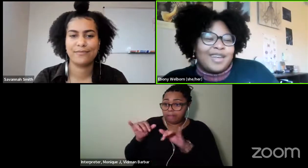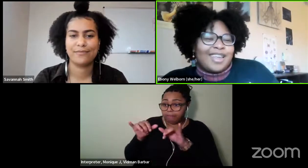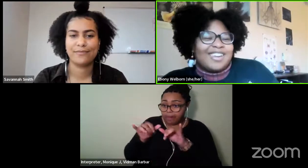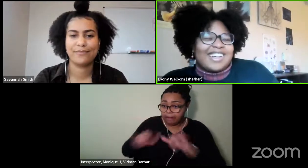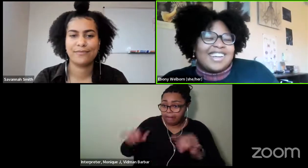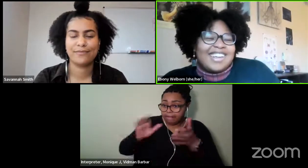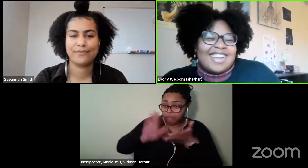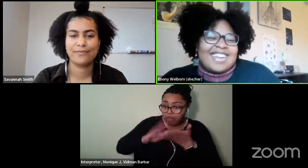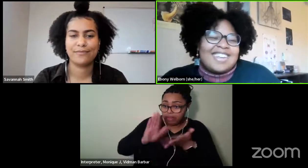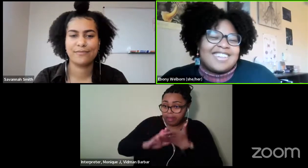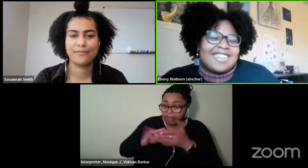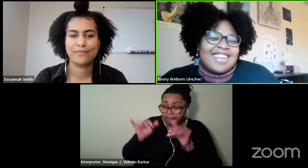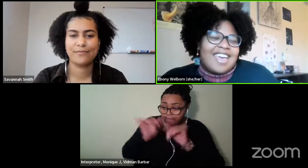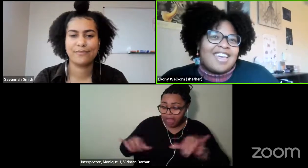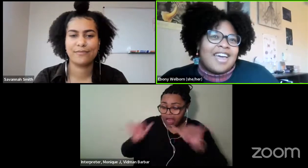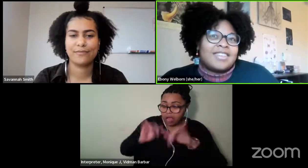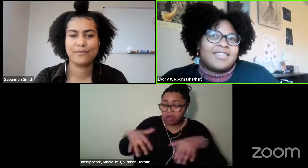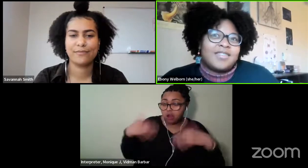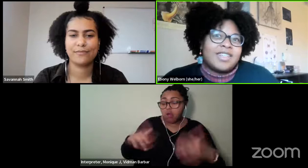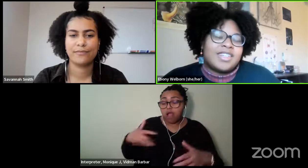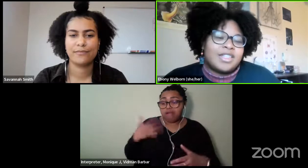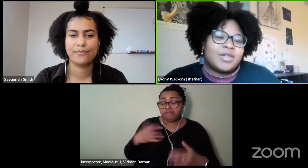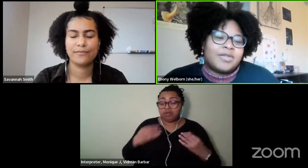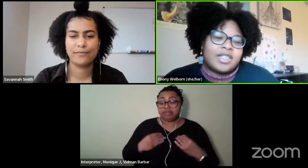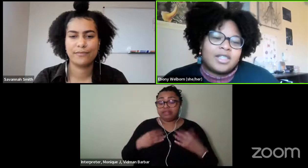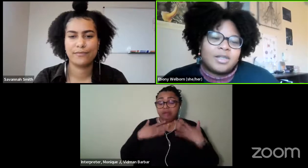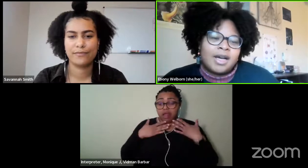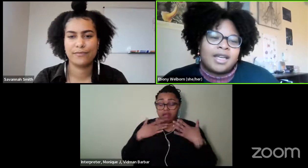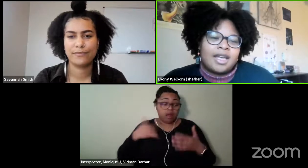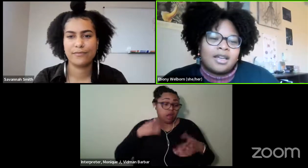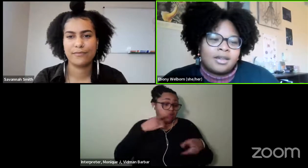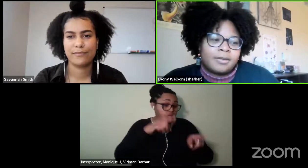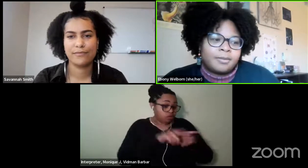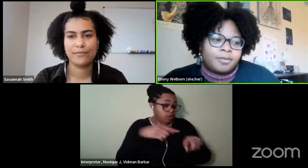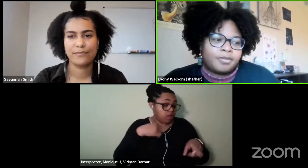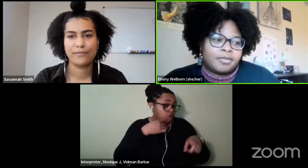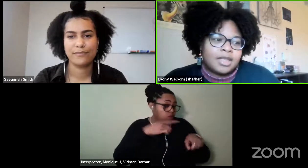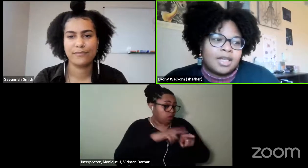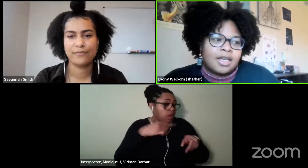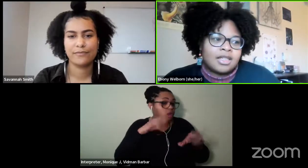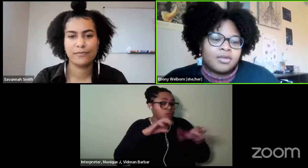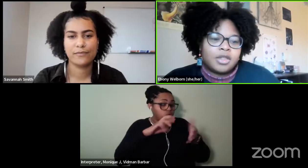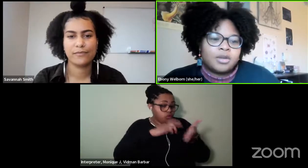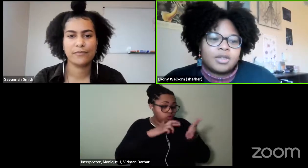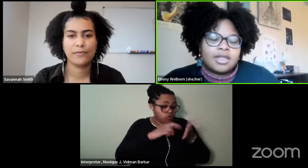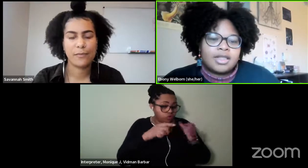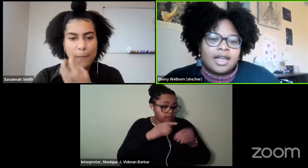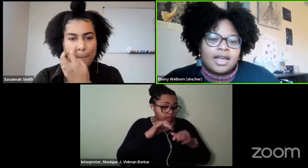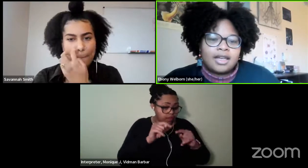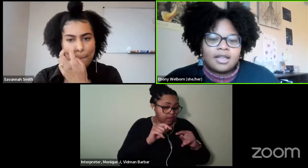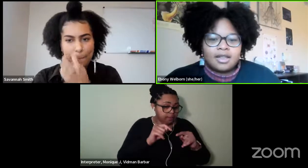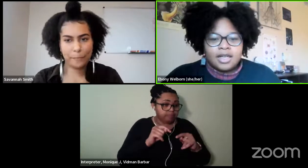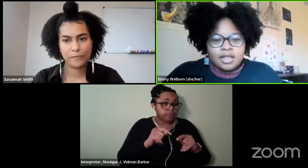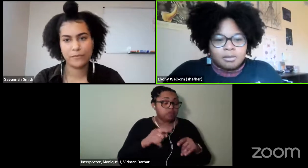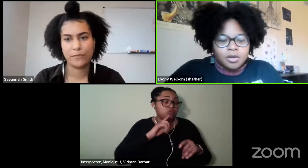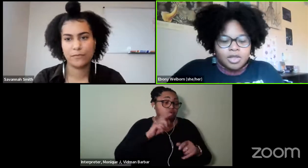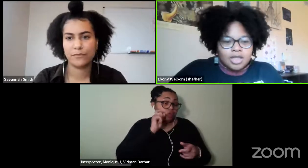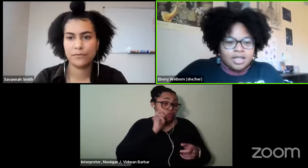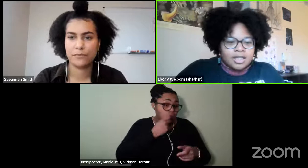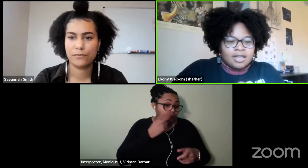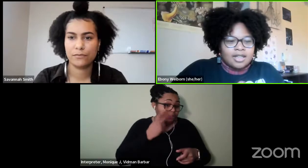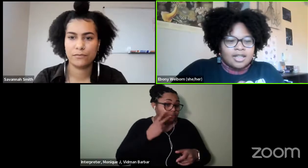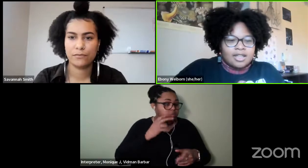I agree. And as we were doing research about it, it's just really cool to see like there's